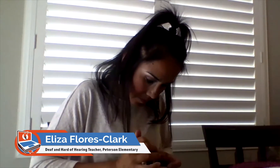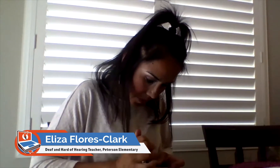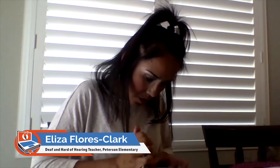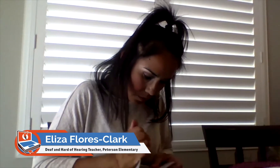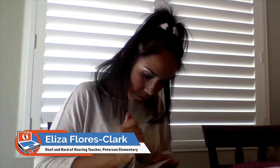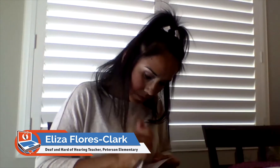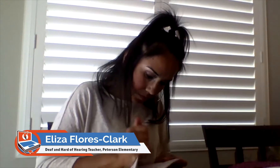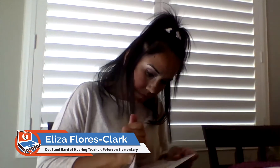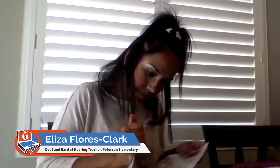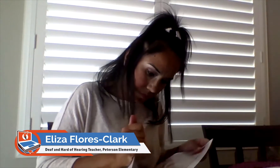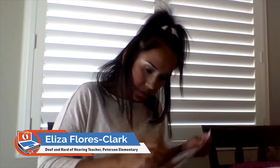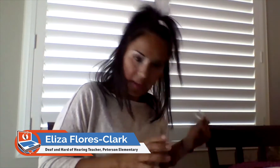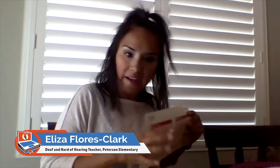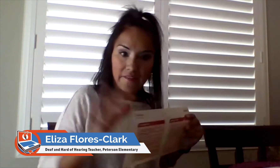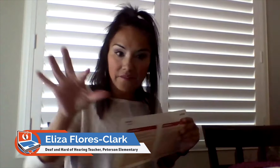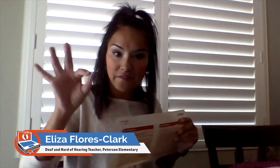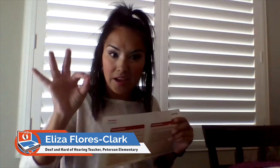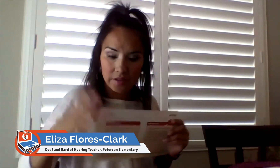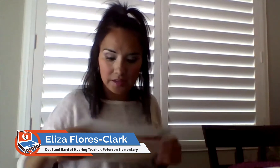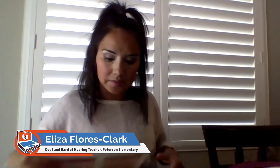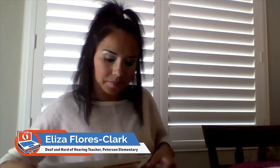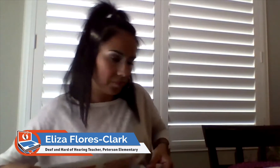Oh, found it.